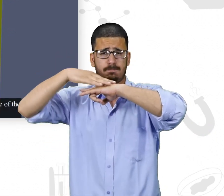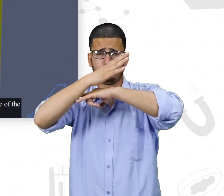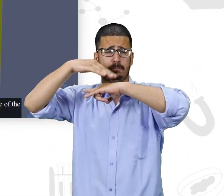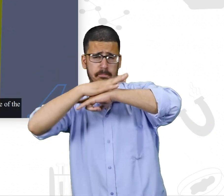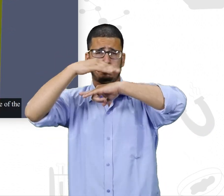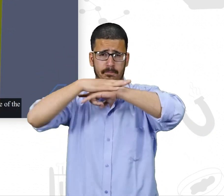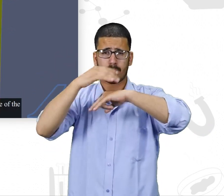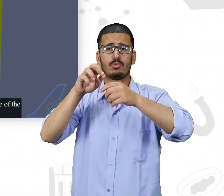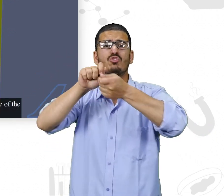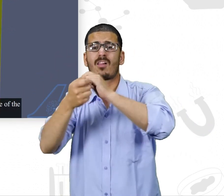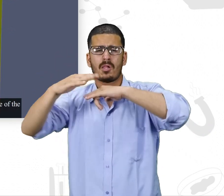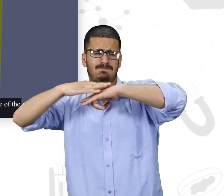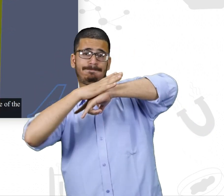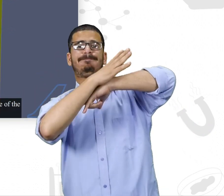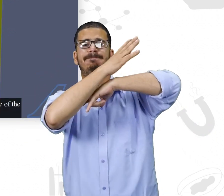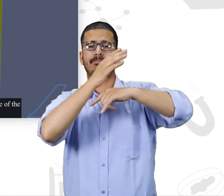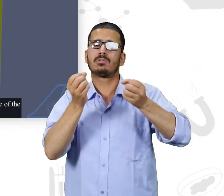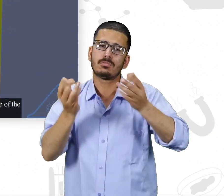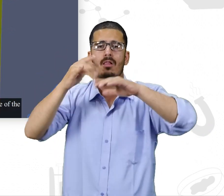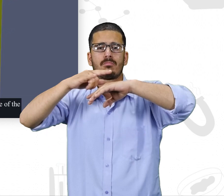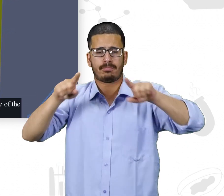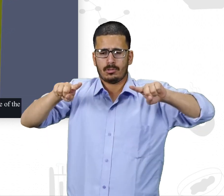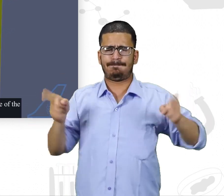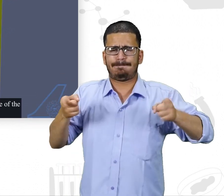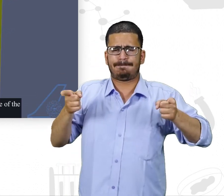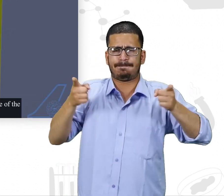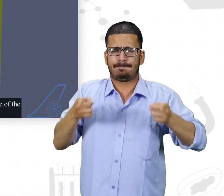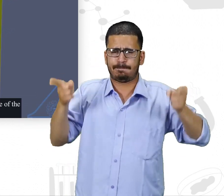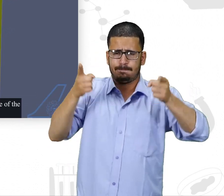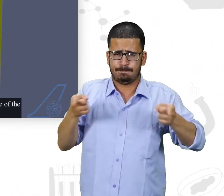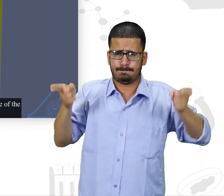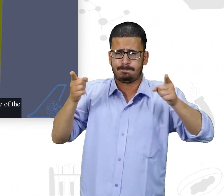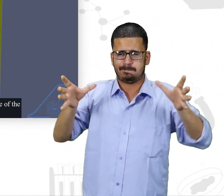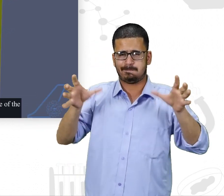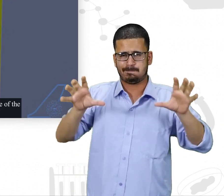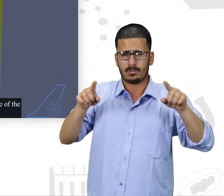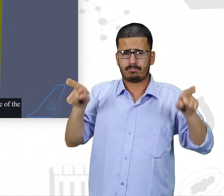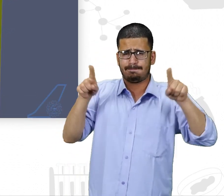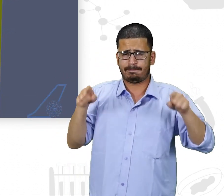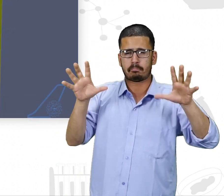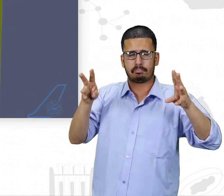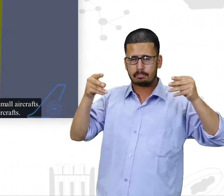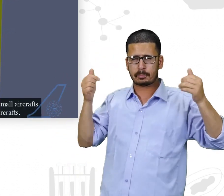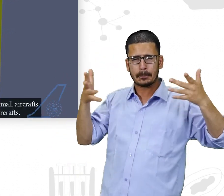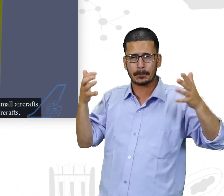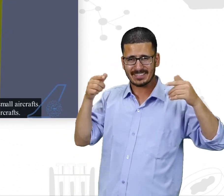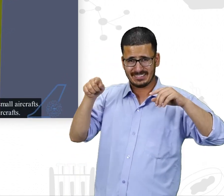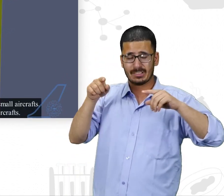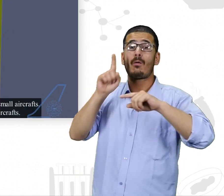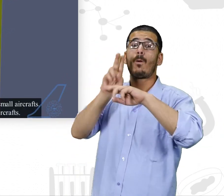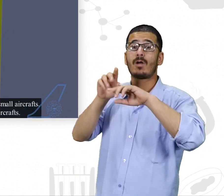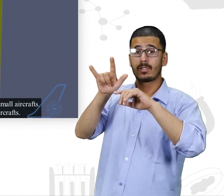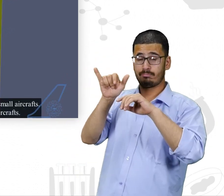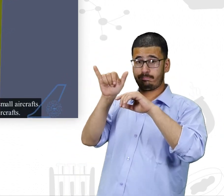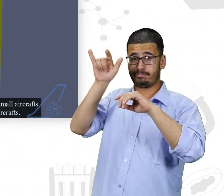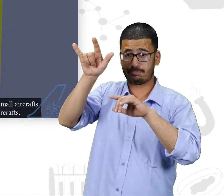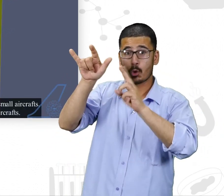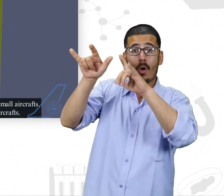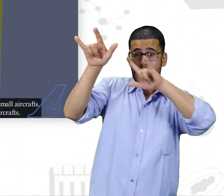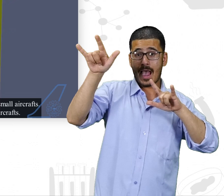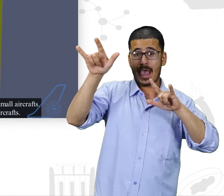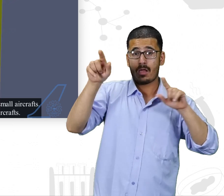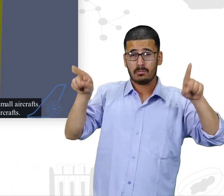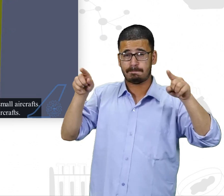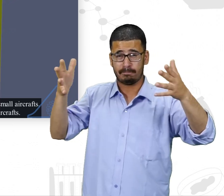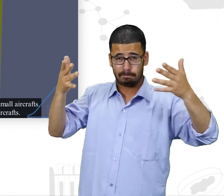There is low pressure region in blue color at wingtips because of the presence wingtip vortices like whirlpool. Wingtip vortices of big aircrafts have